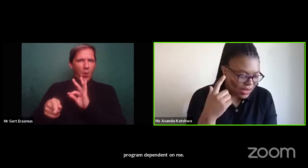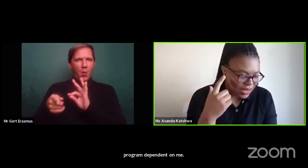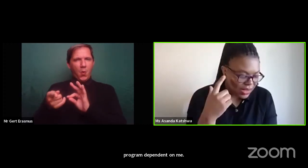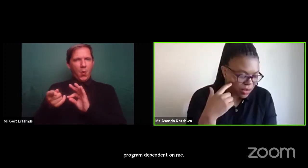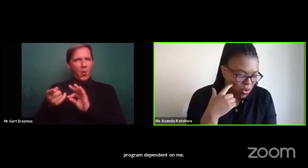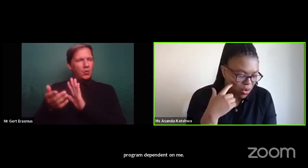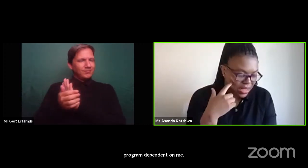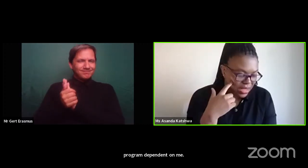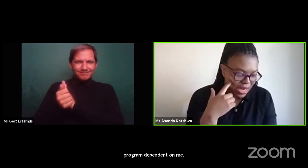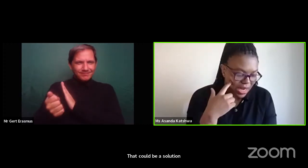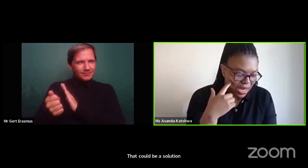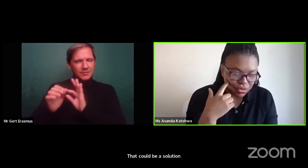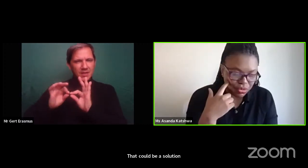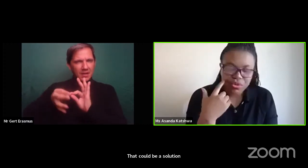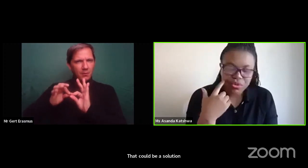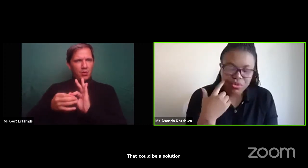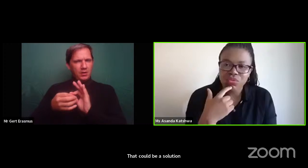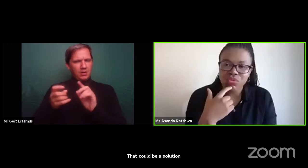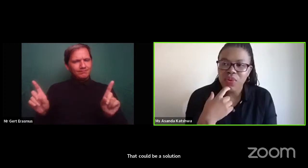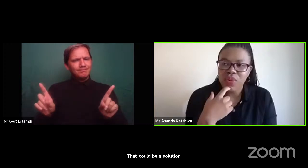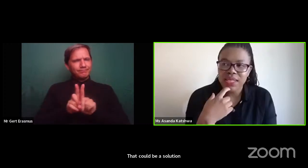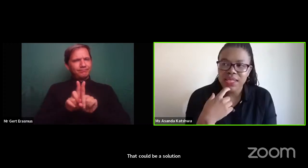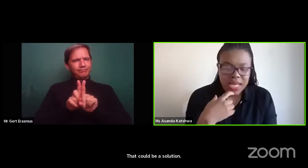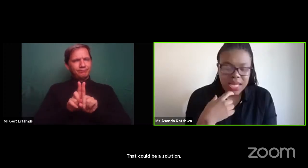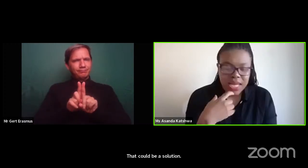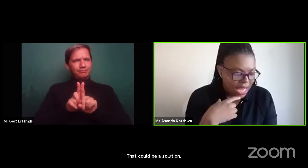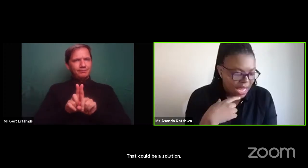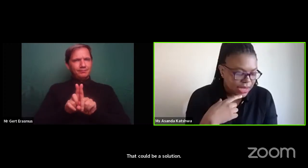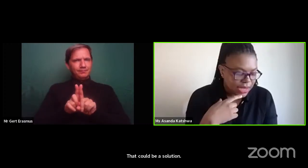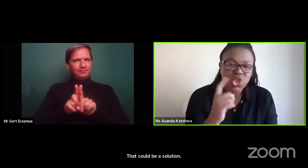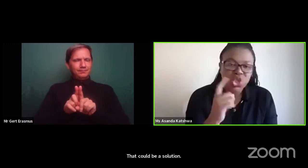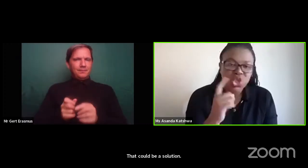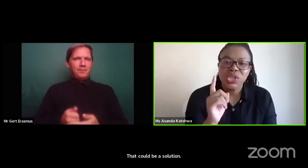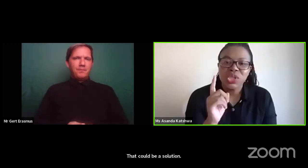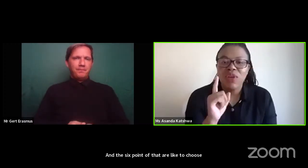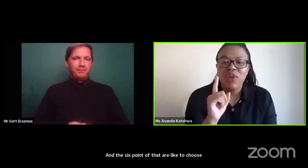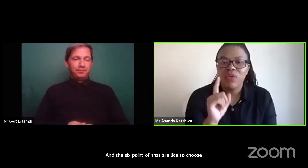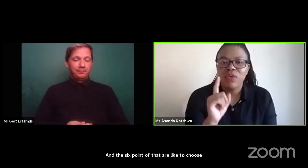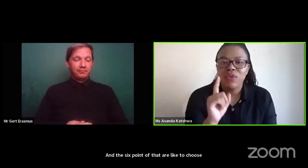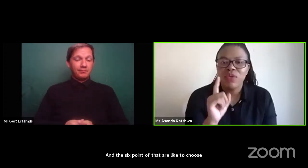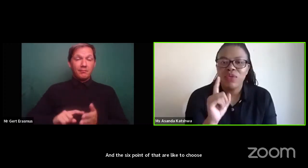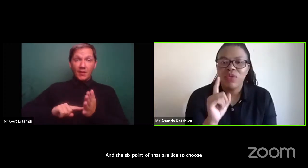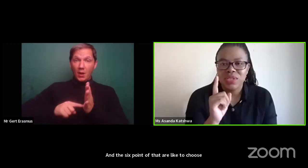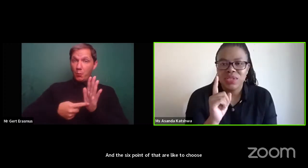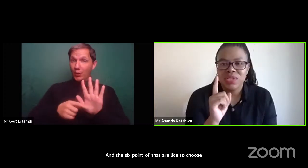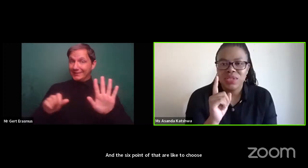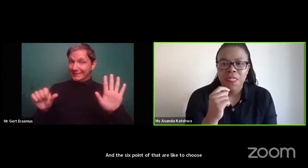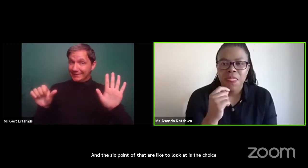sixth point that I would like to look at is the choice of languages